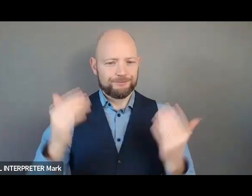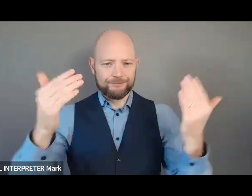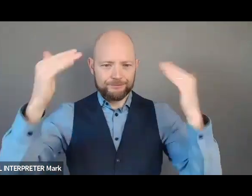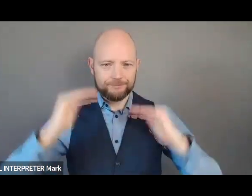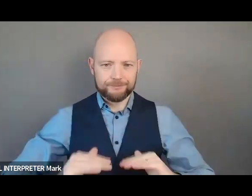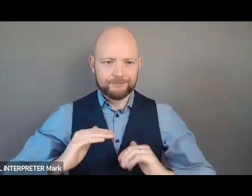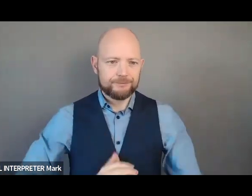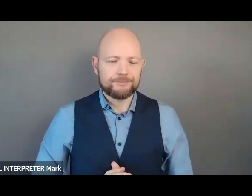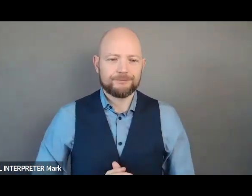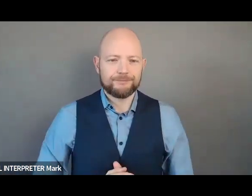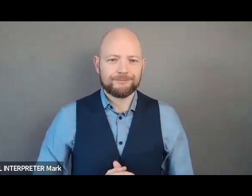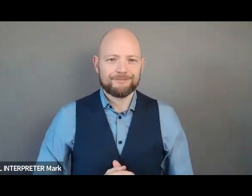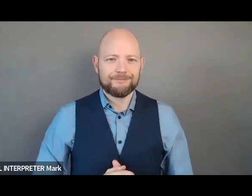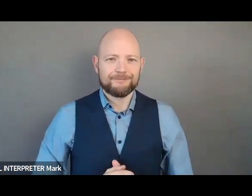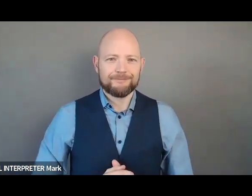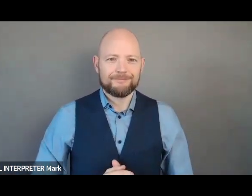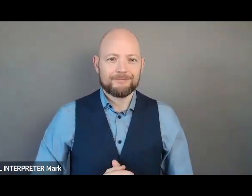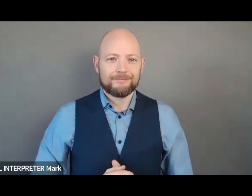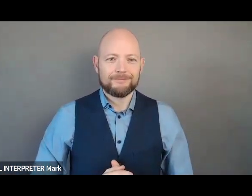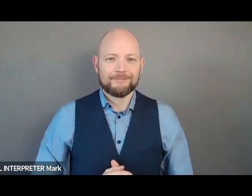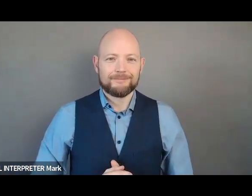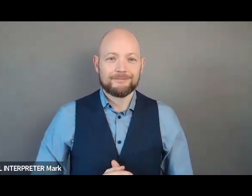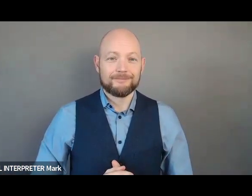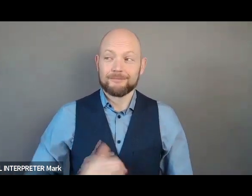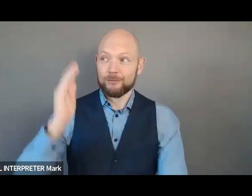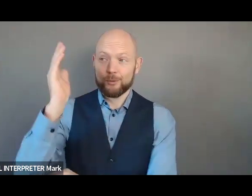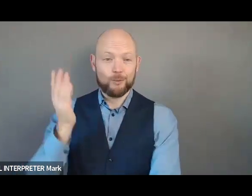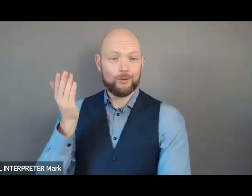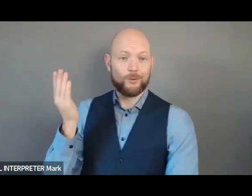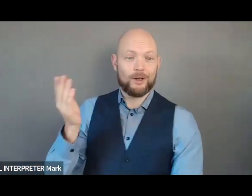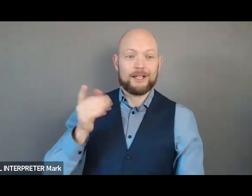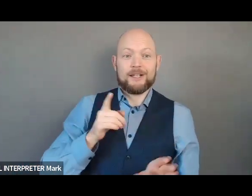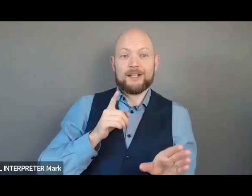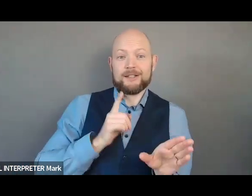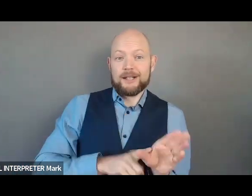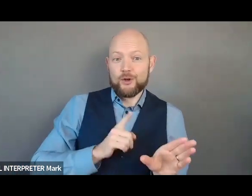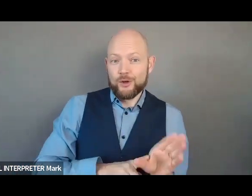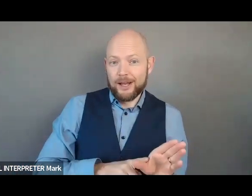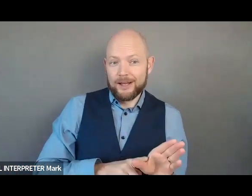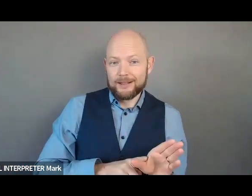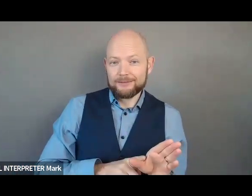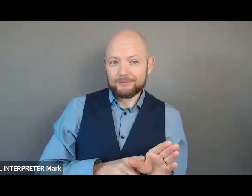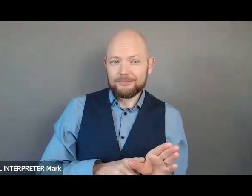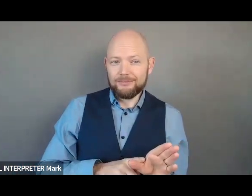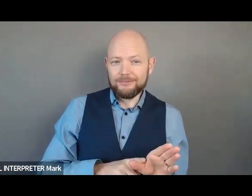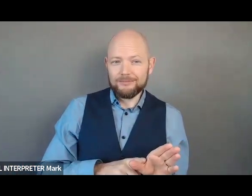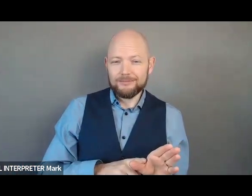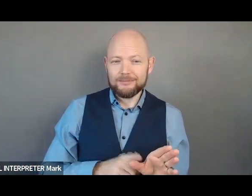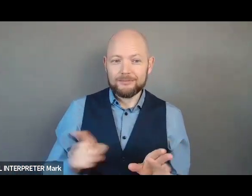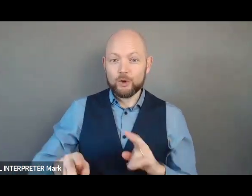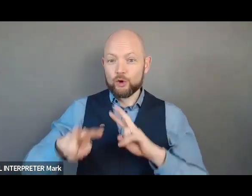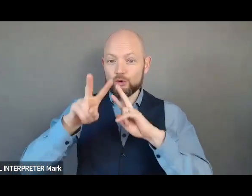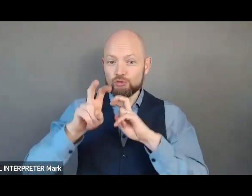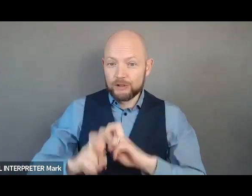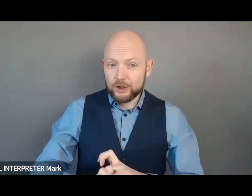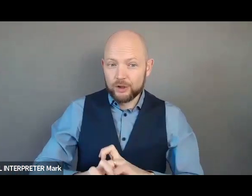ado, I will pass you over to Yetunde, whose research is on enhancing research